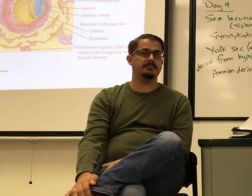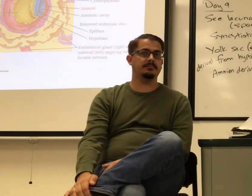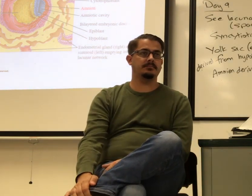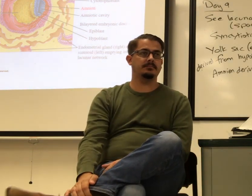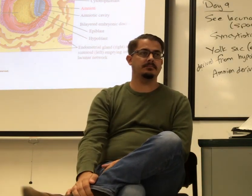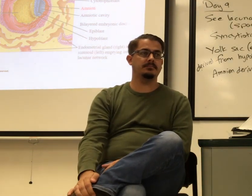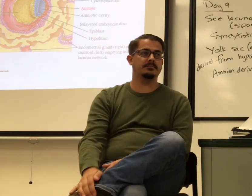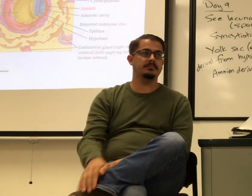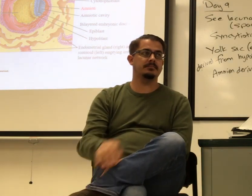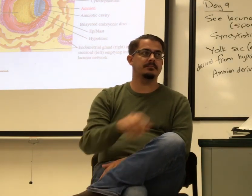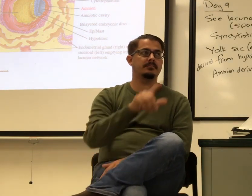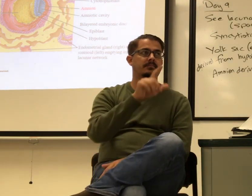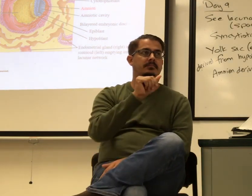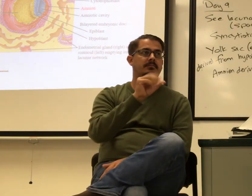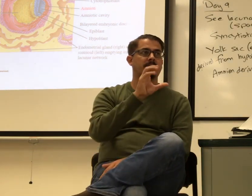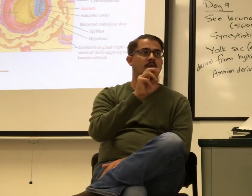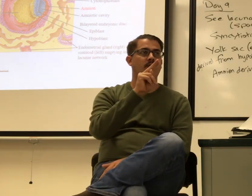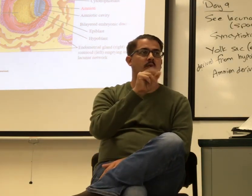Tuna